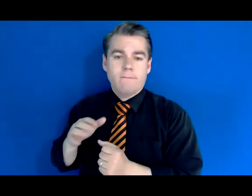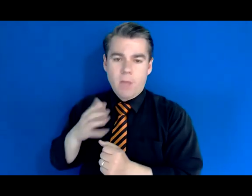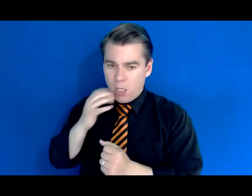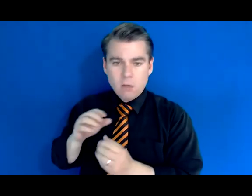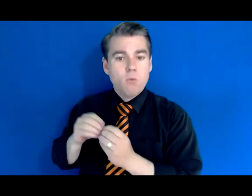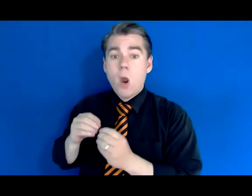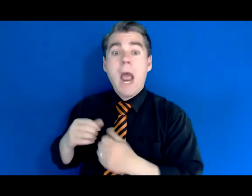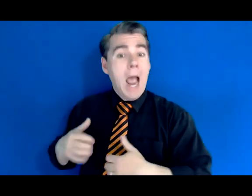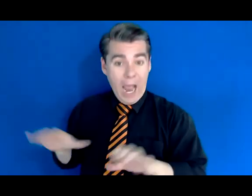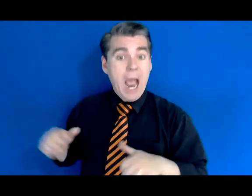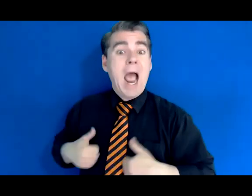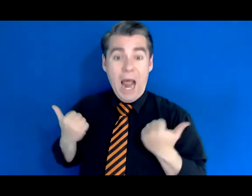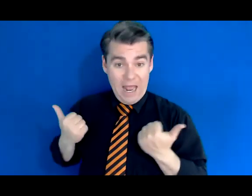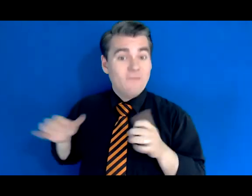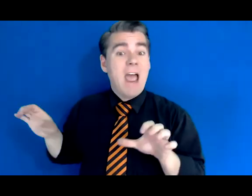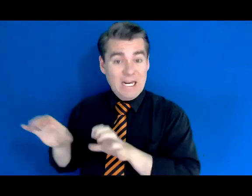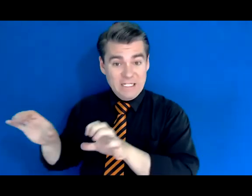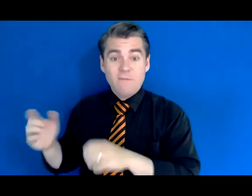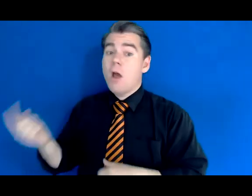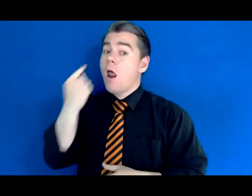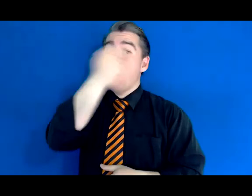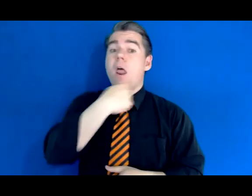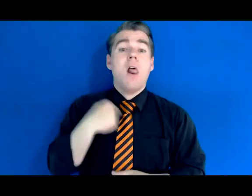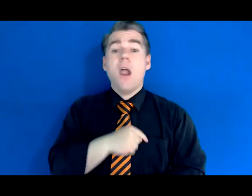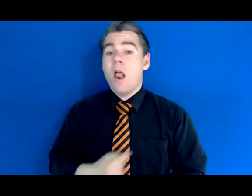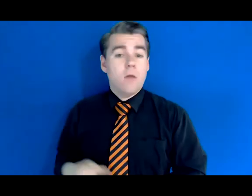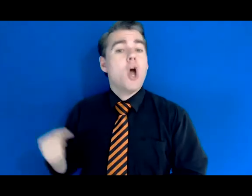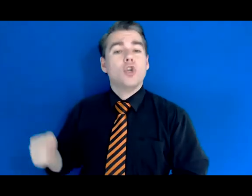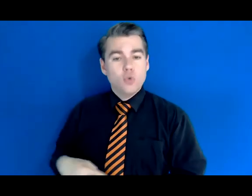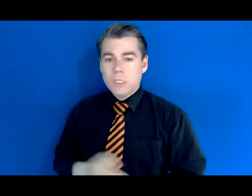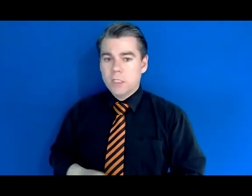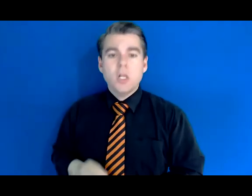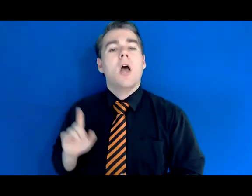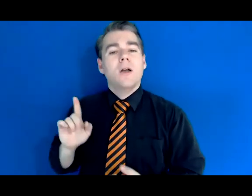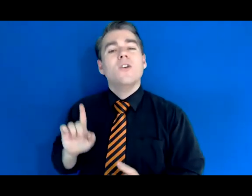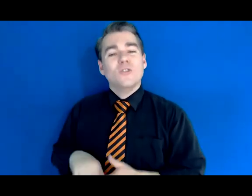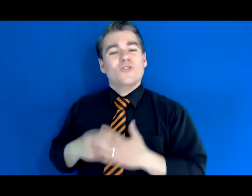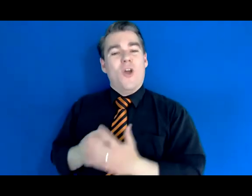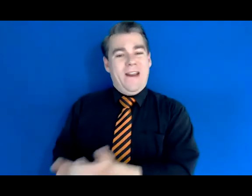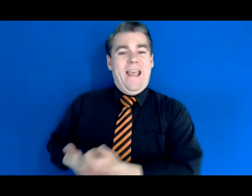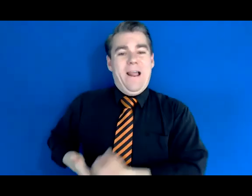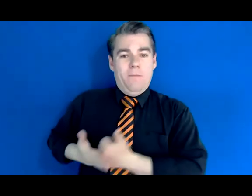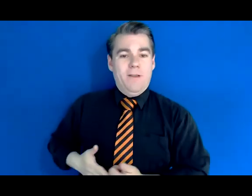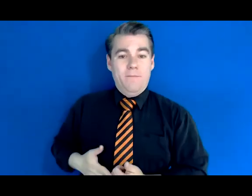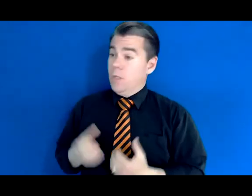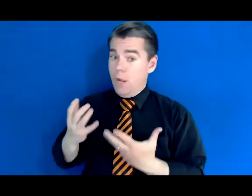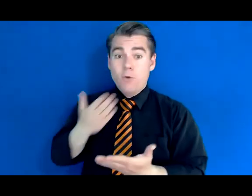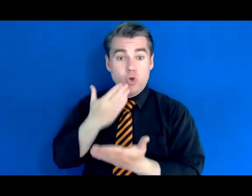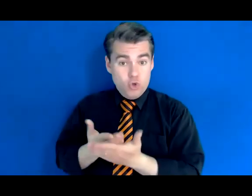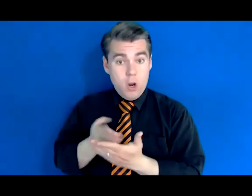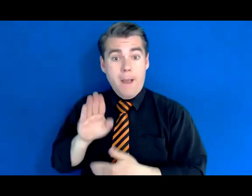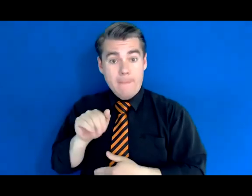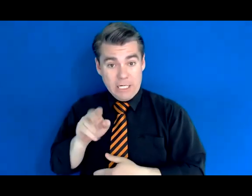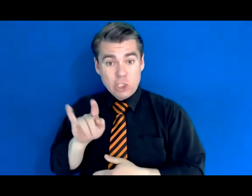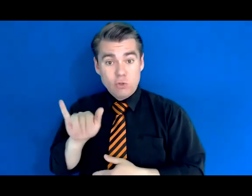alive up to the intestine where they begin their beneficial goodness. Much of the good bacteria we obtain actually